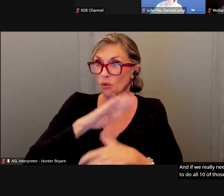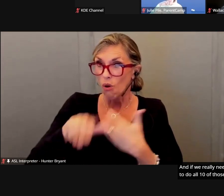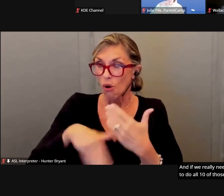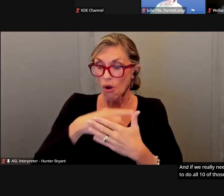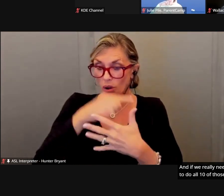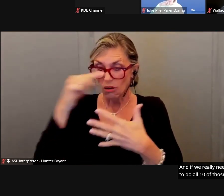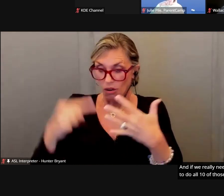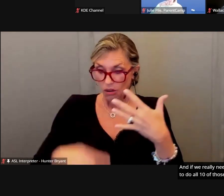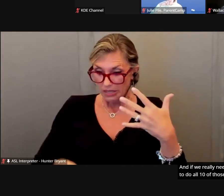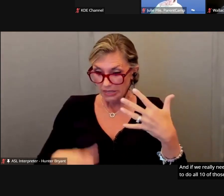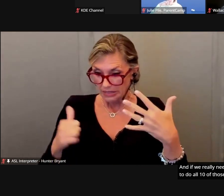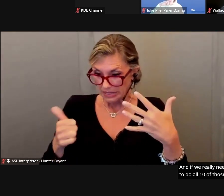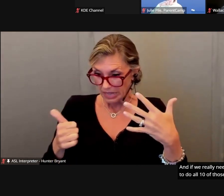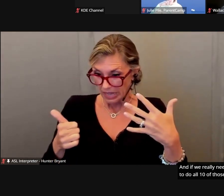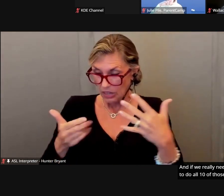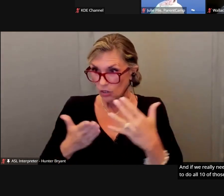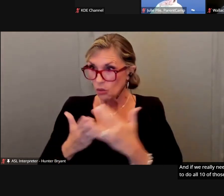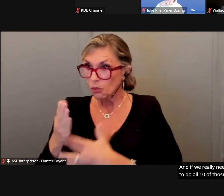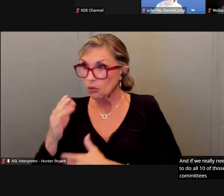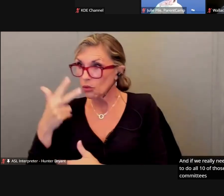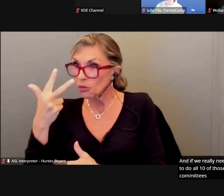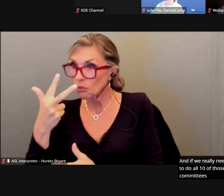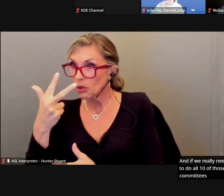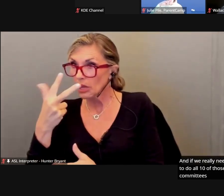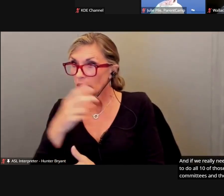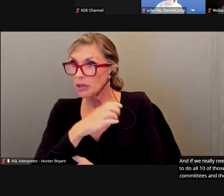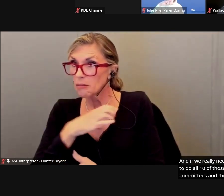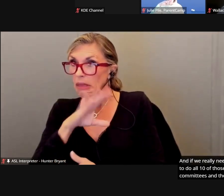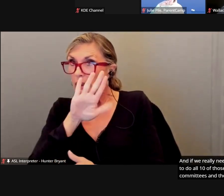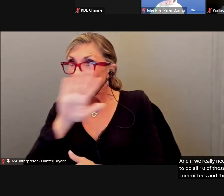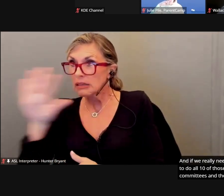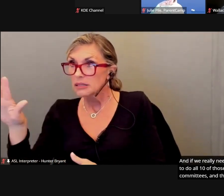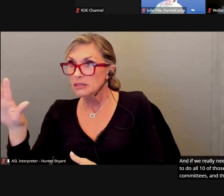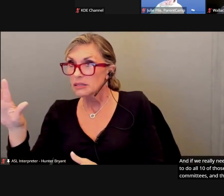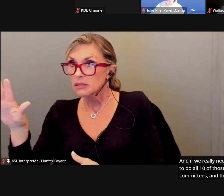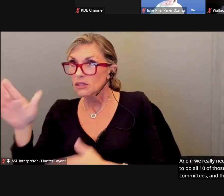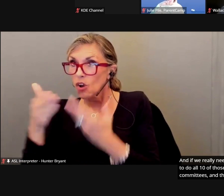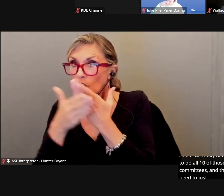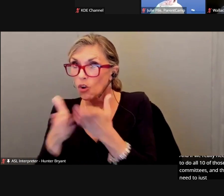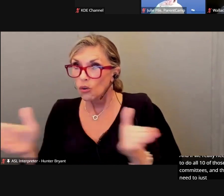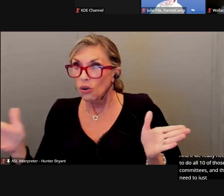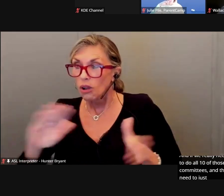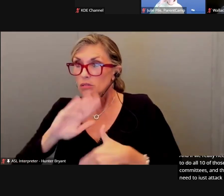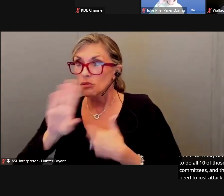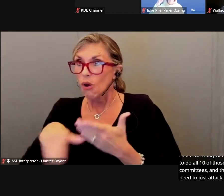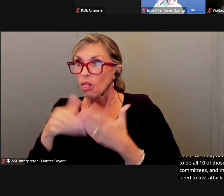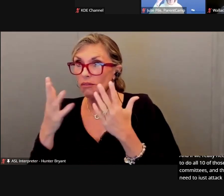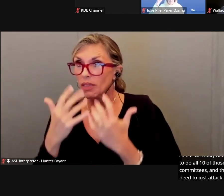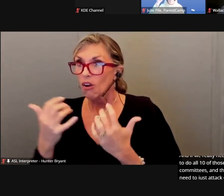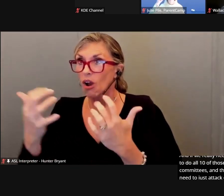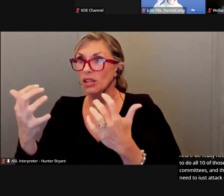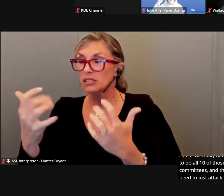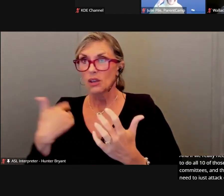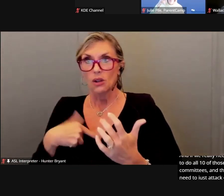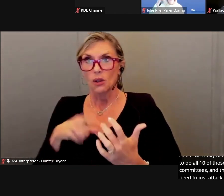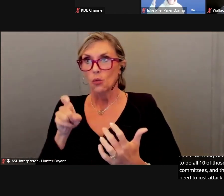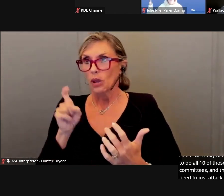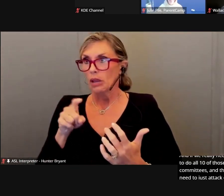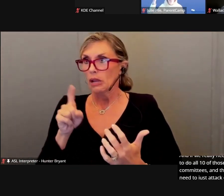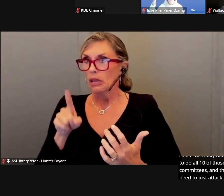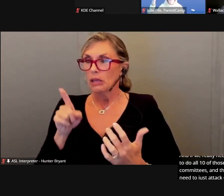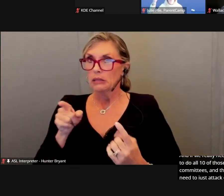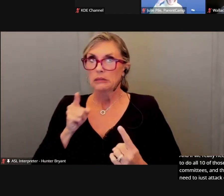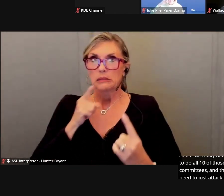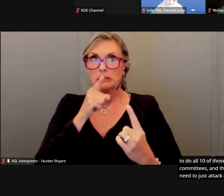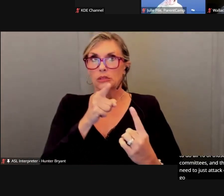3 committees and then across 3 audiences, then we need to just attack one this year. If we're trying to go do all